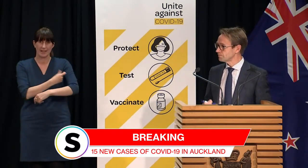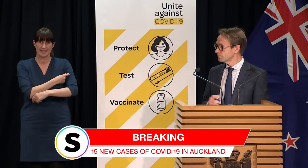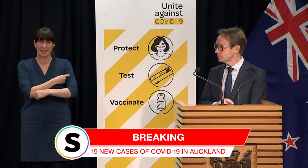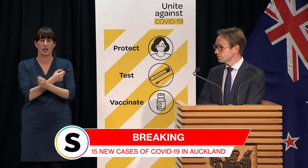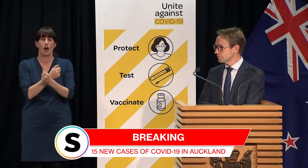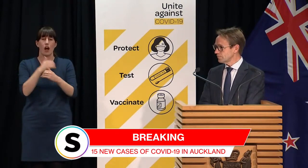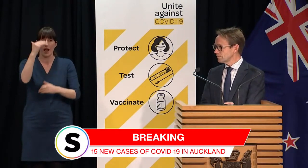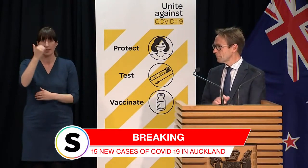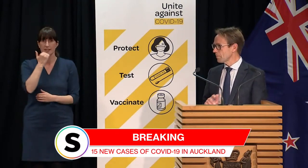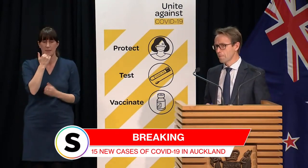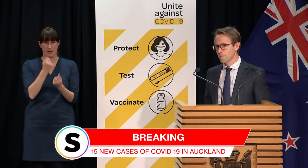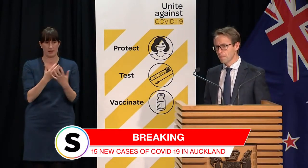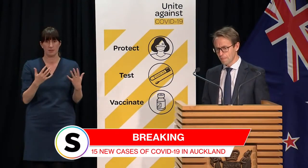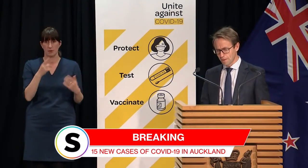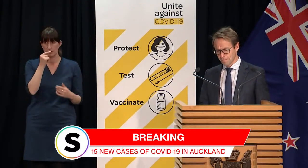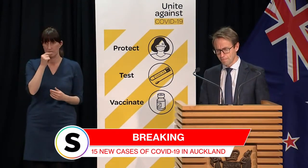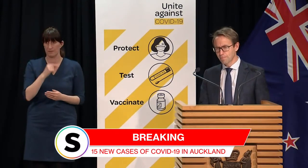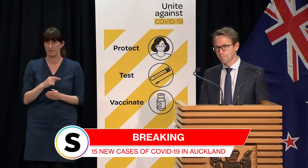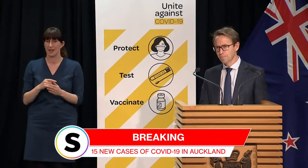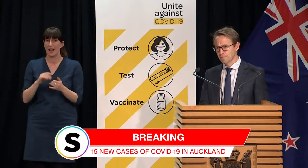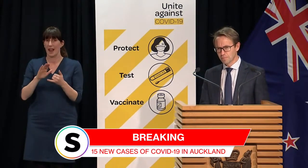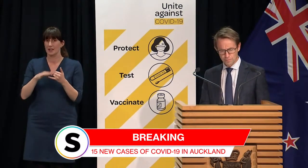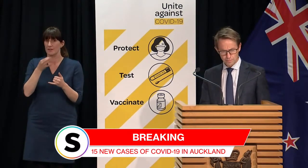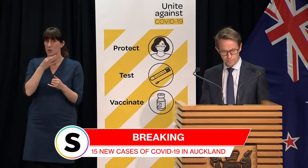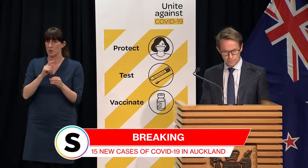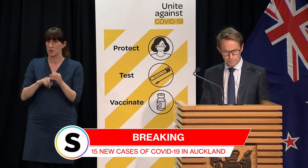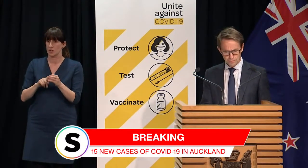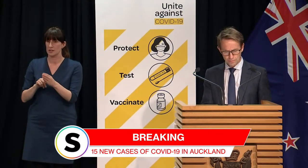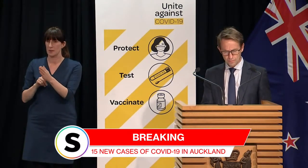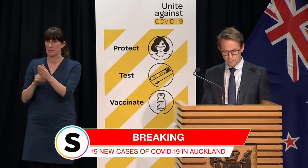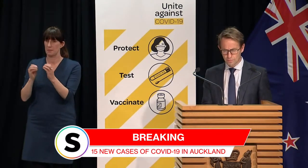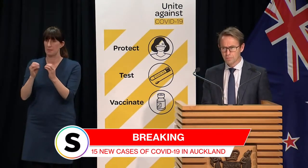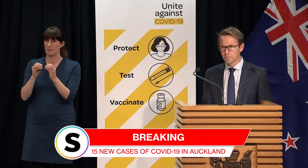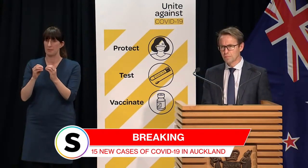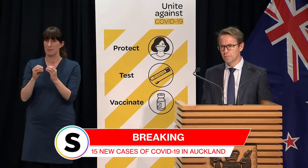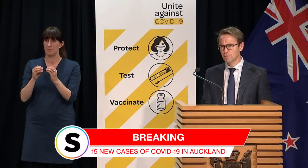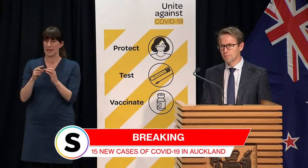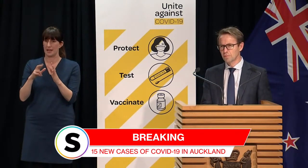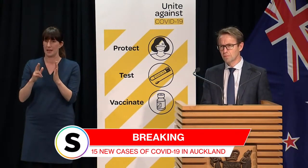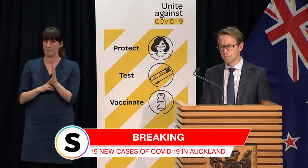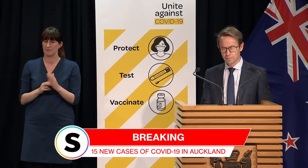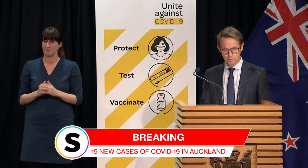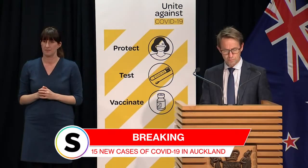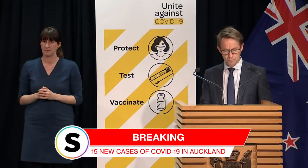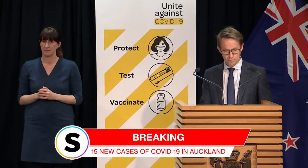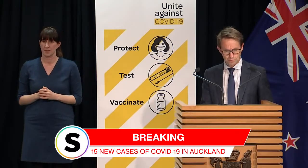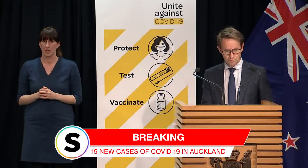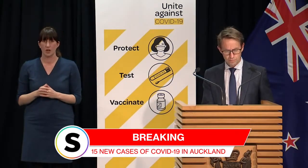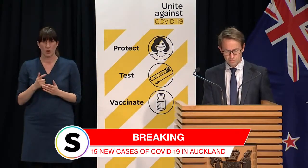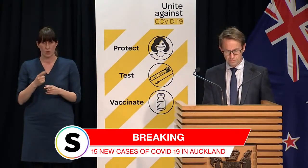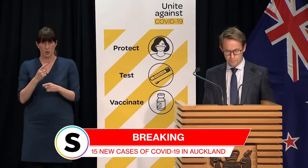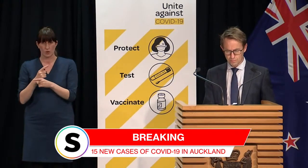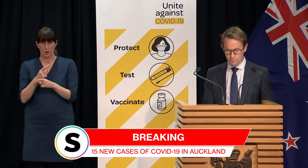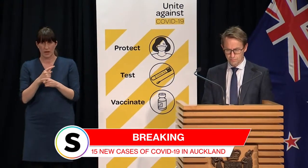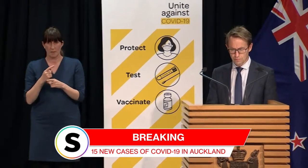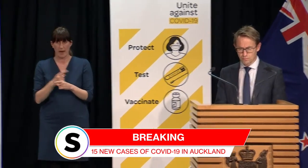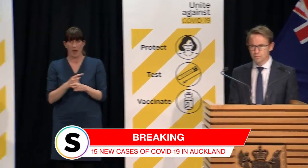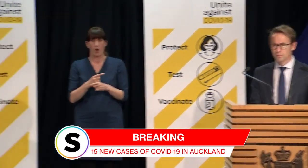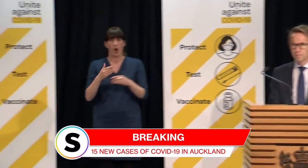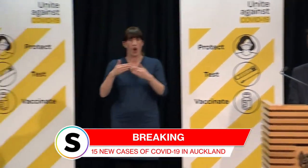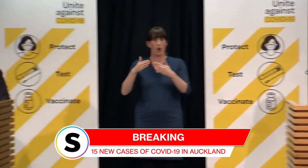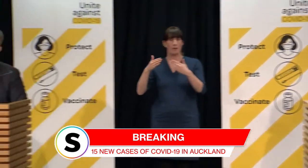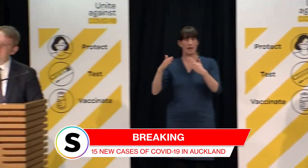possible. Last couple of questions, Ben and then Benedict. Can I just clarify an answer you previously gave? You said that discussions about reopening borders are a while away. Are you saying